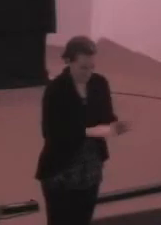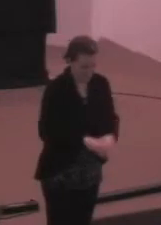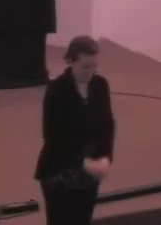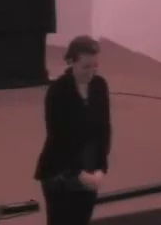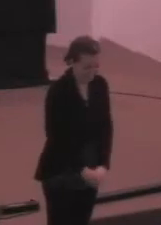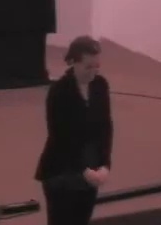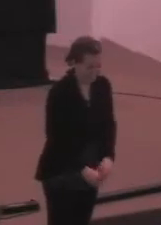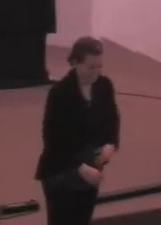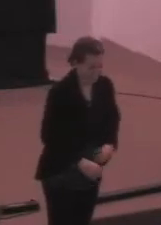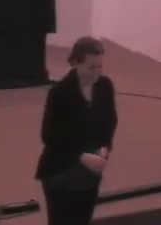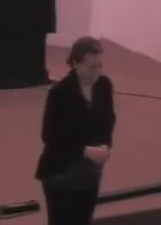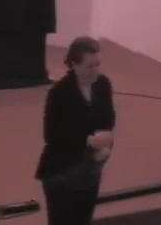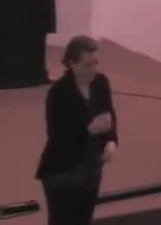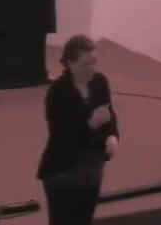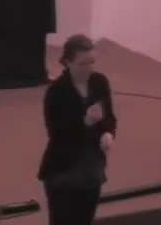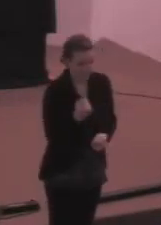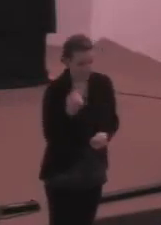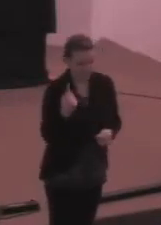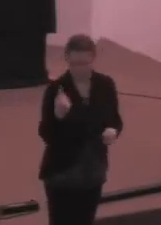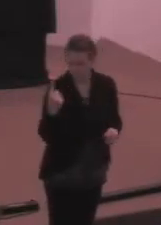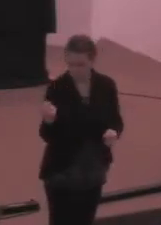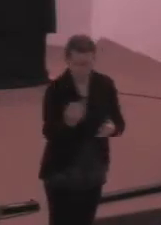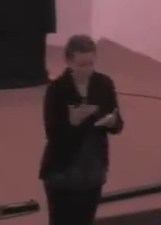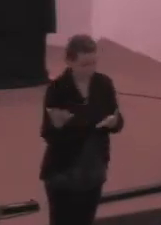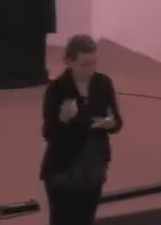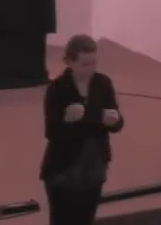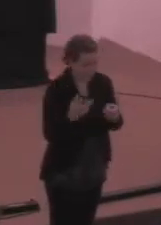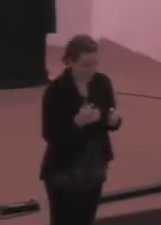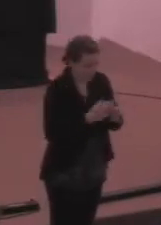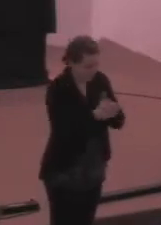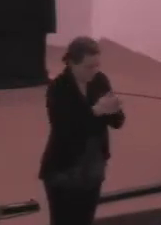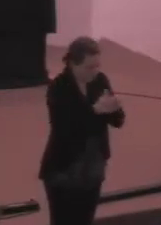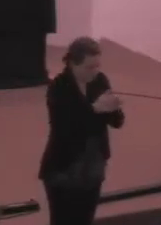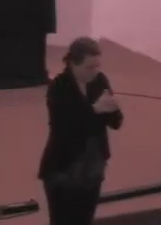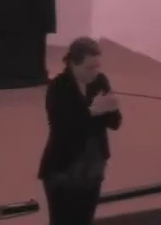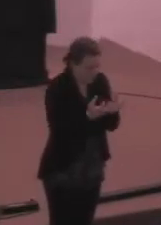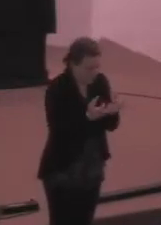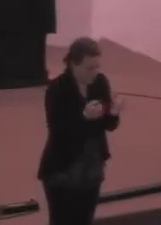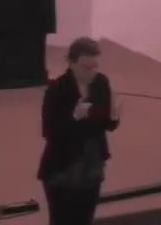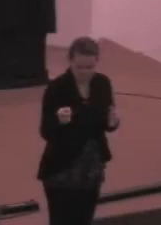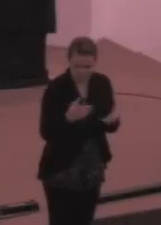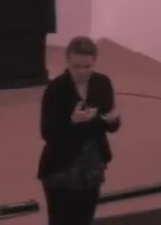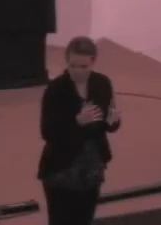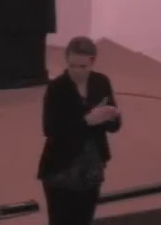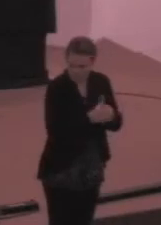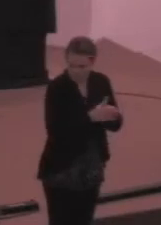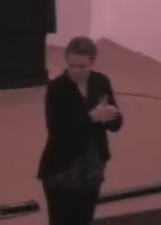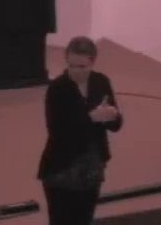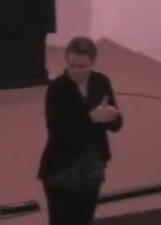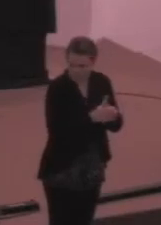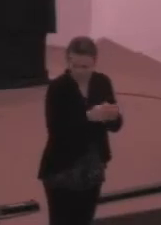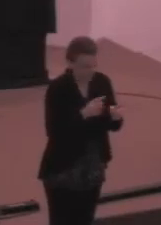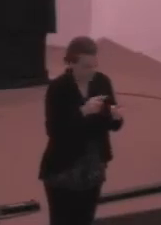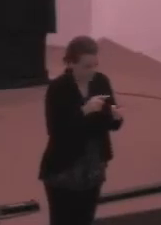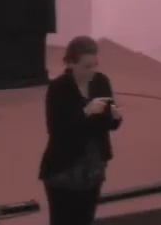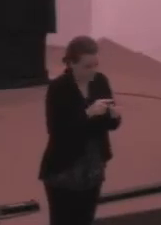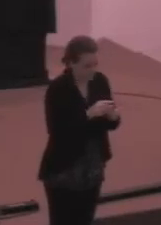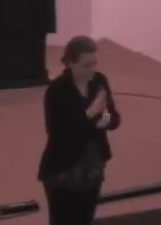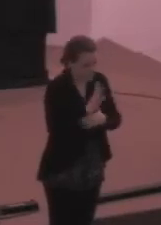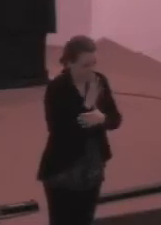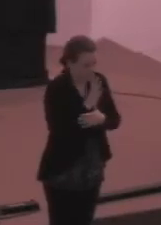of the things I'm going to pursue this next year is I want to speak